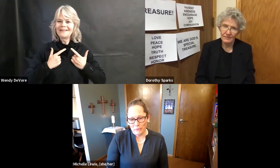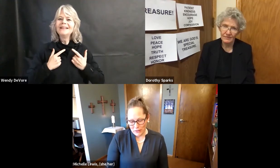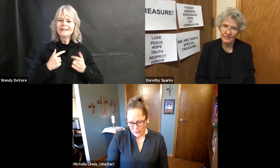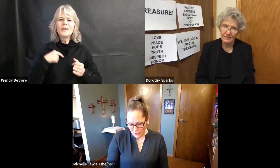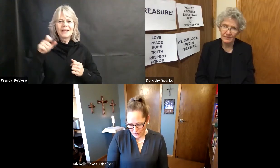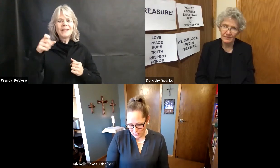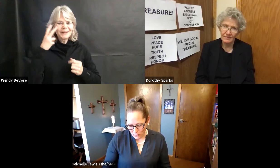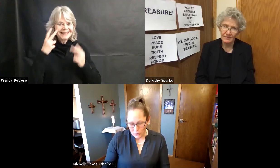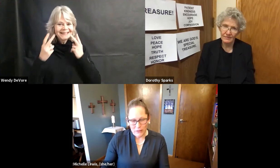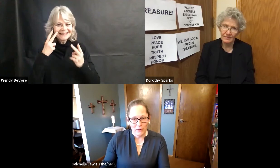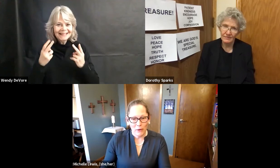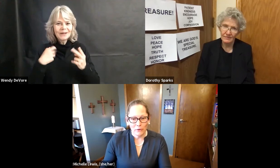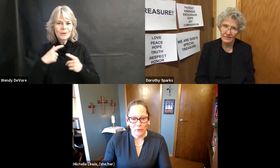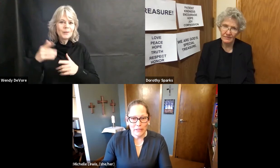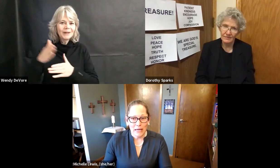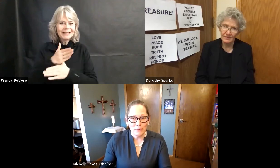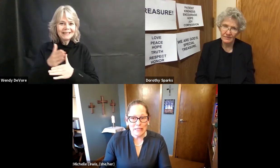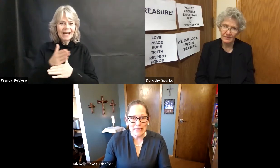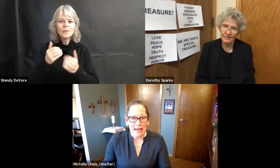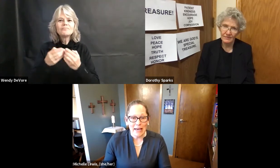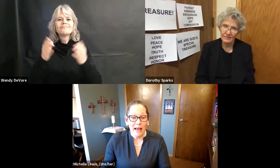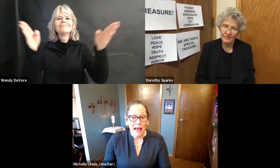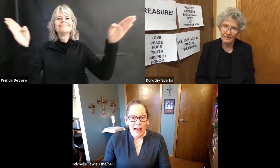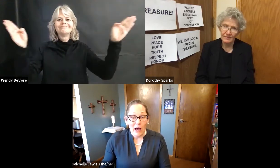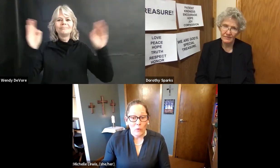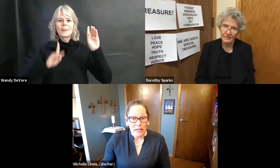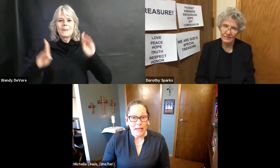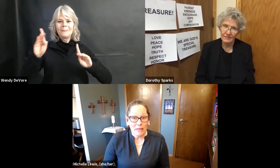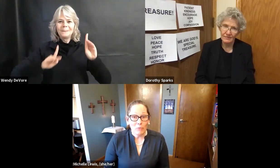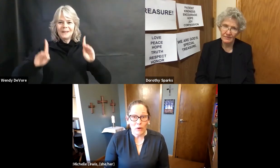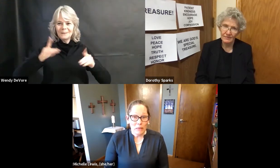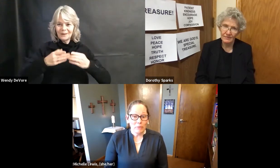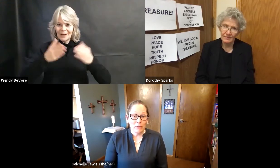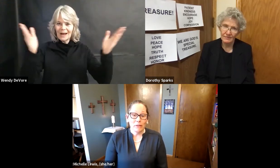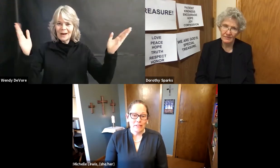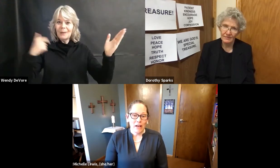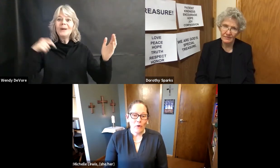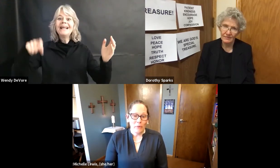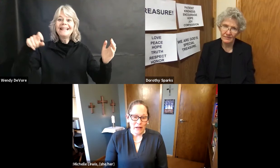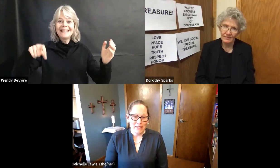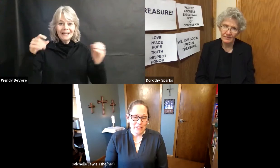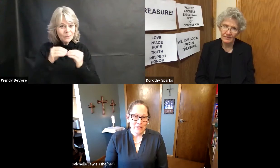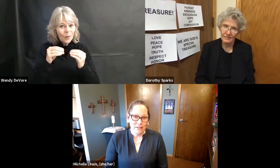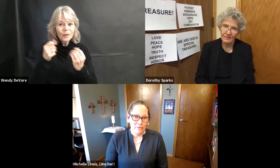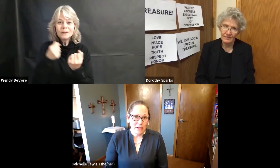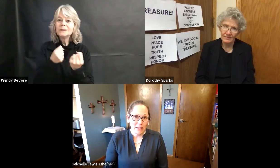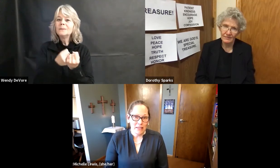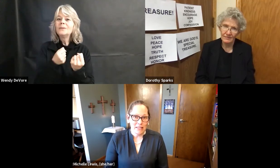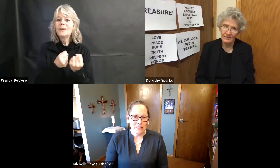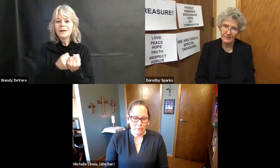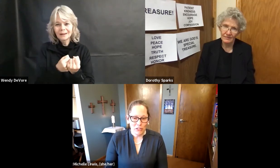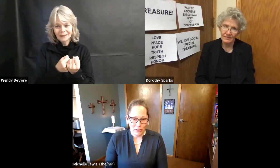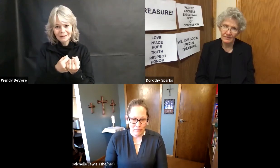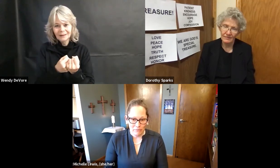shared with the wider world. As we say, we need more people to help us with